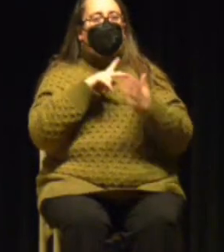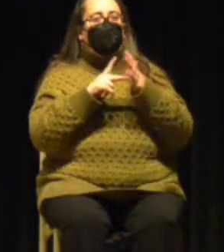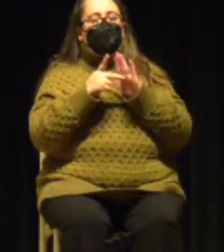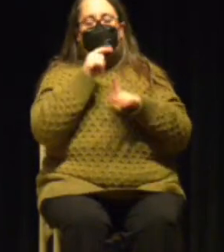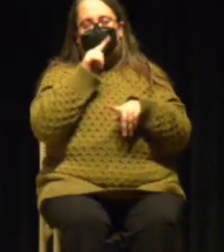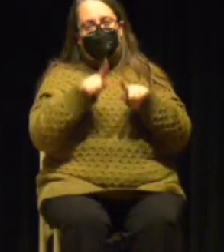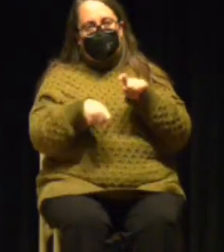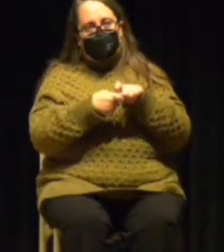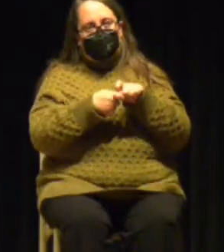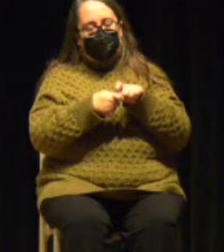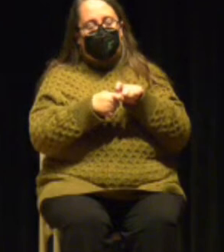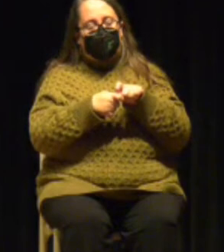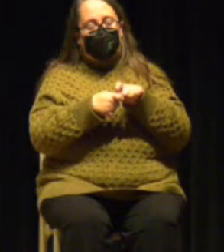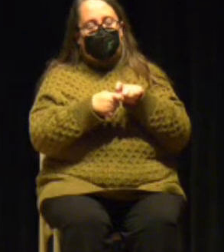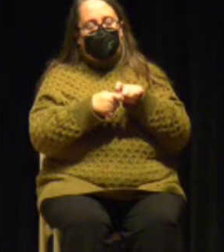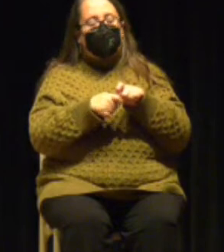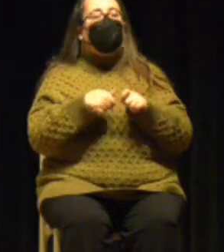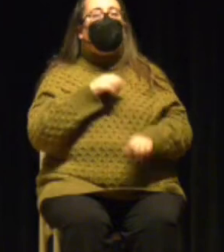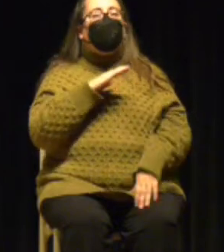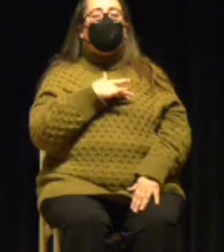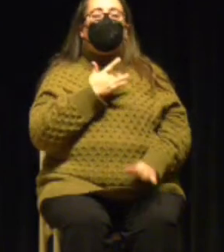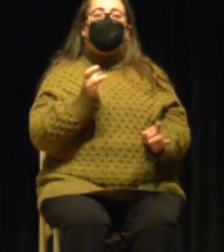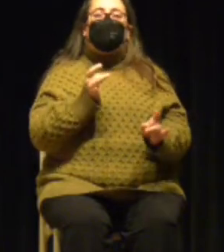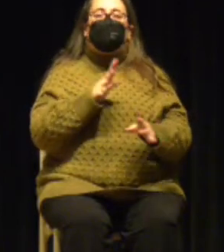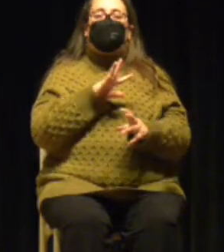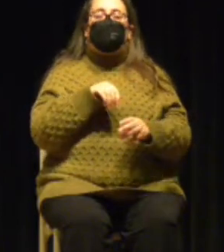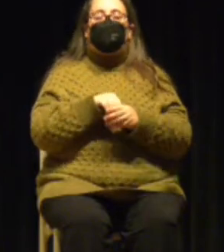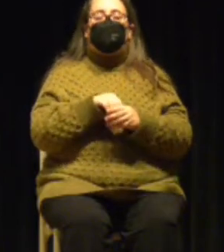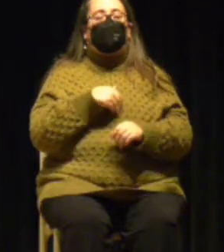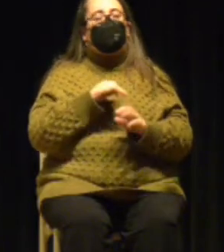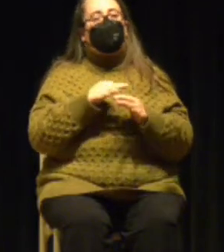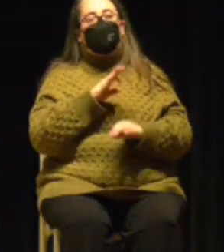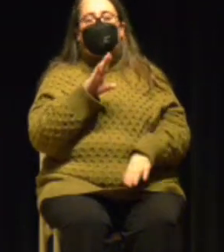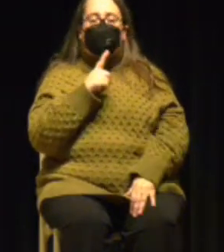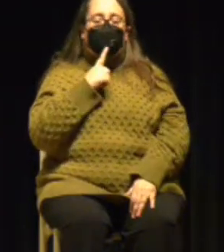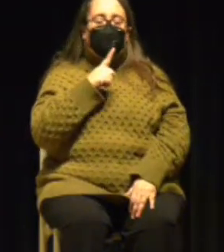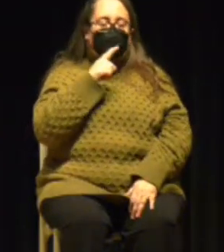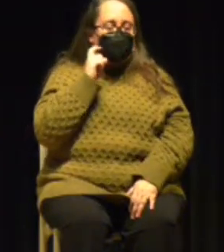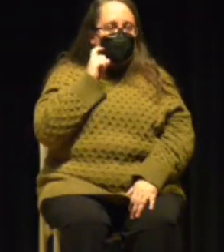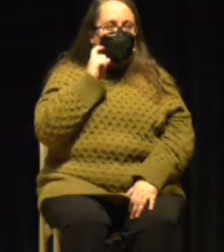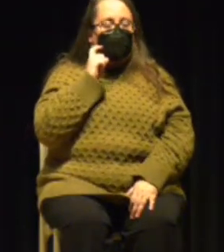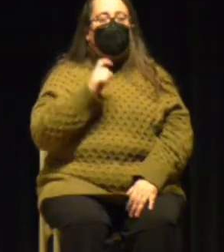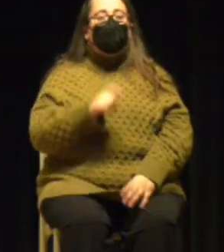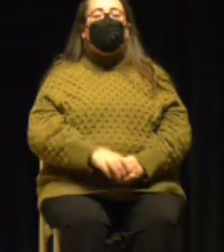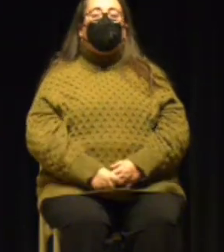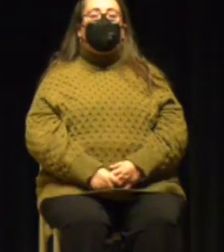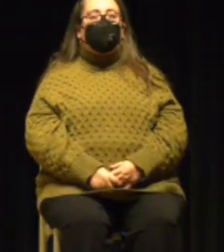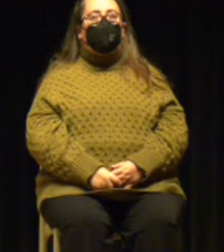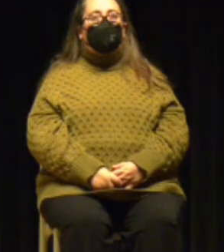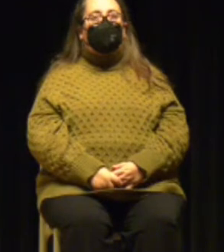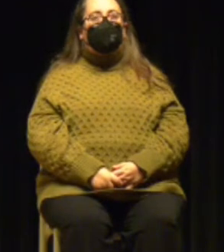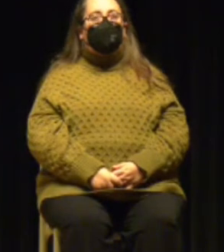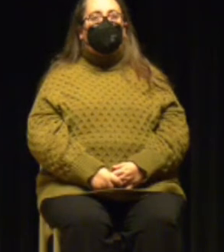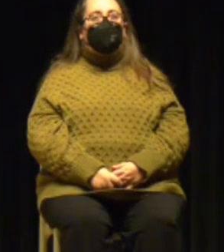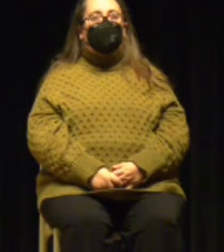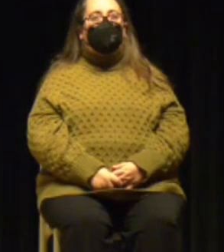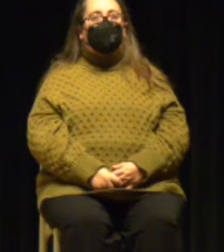I always felt like their intention was not malicious. Mm-hmm. I never felt any hatred in it. My family never said you're ugly. My family never